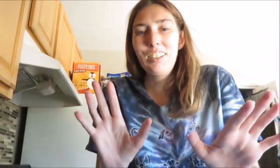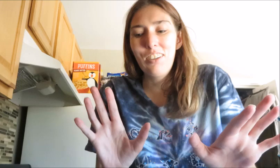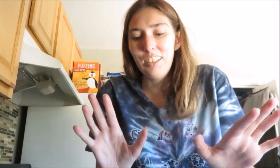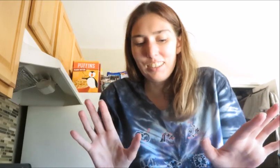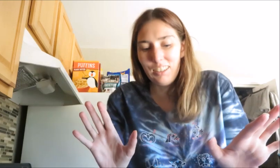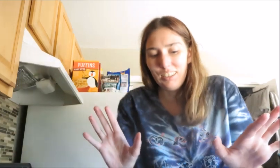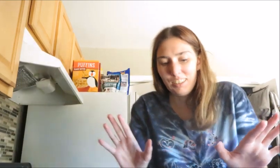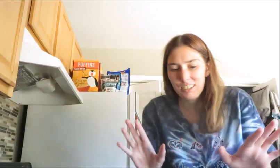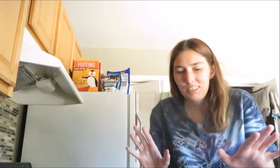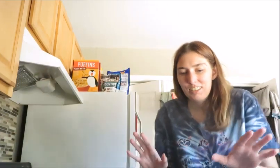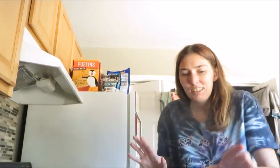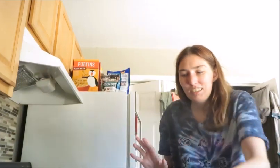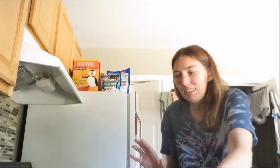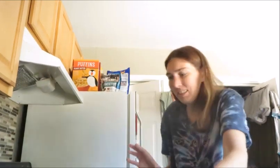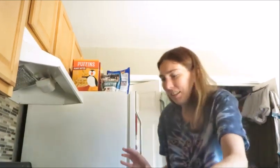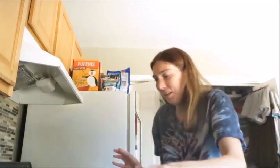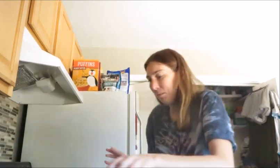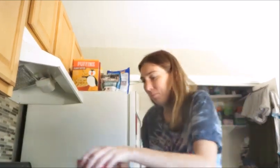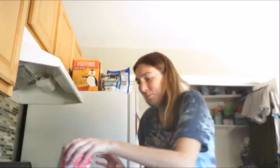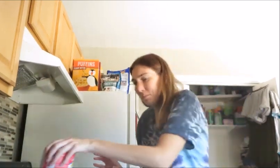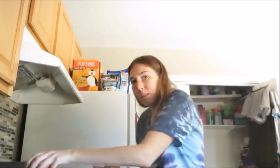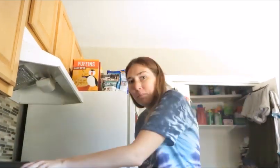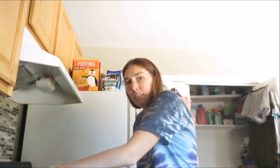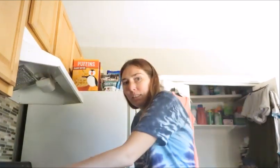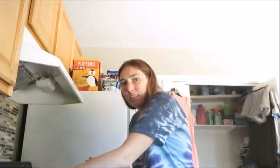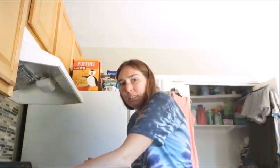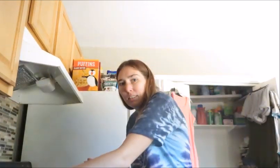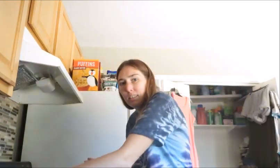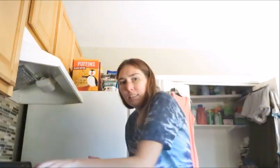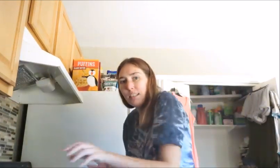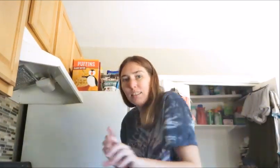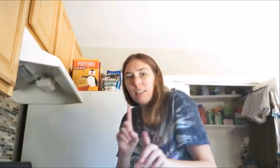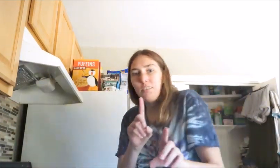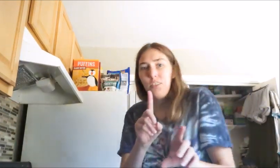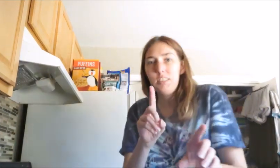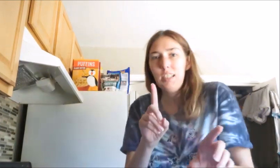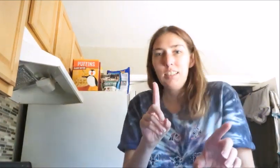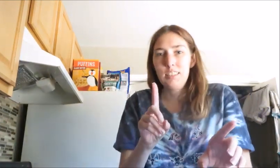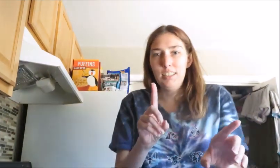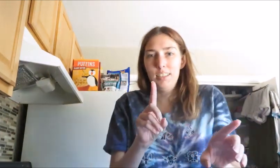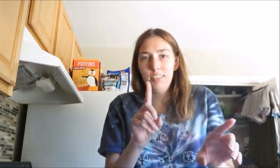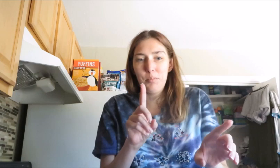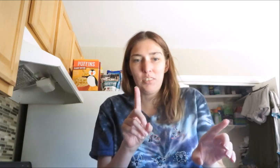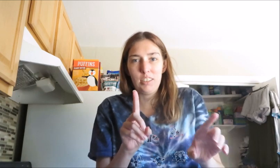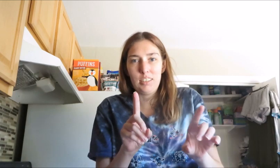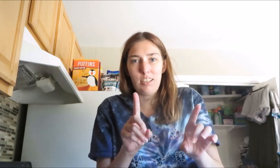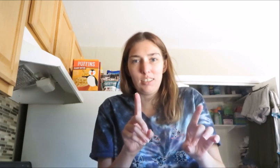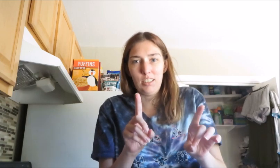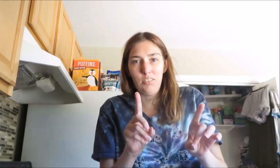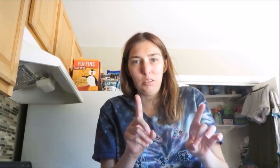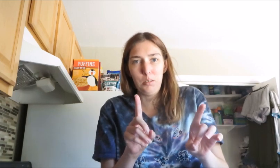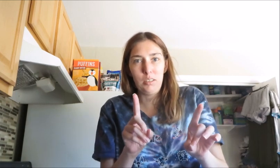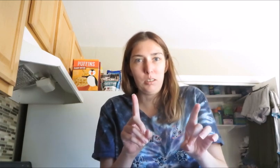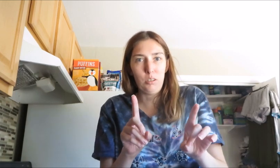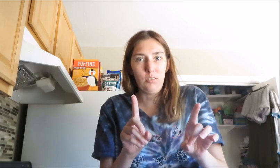know how that's gonna look. I'm kind of, I don't trust that, so let me figure this out because I haven't filmed on my camera in